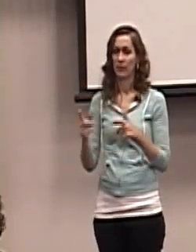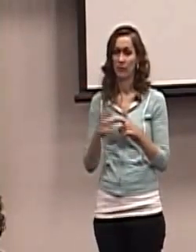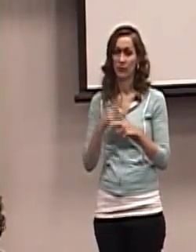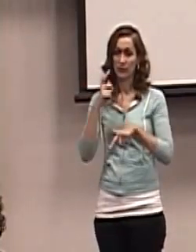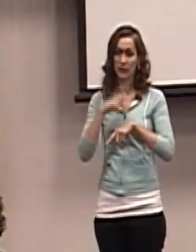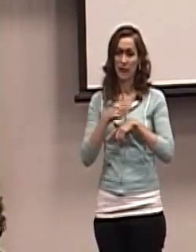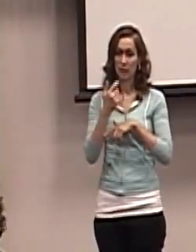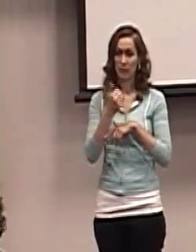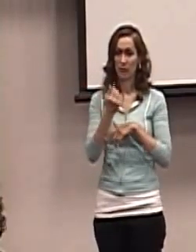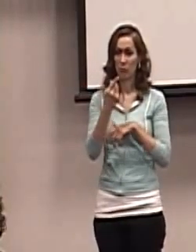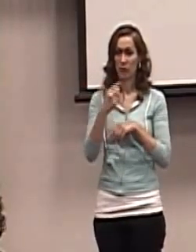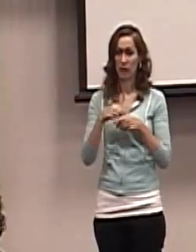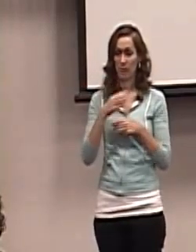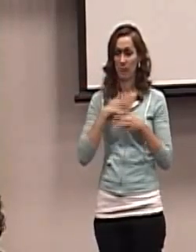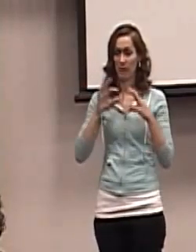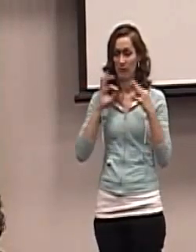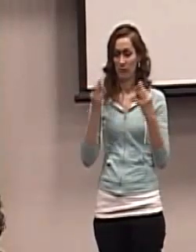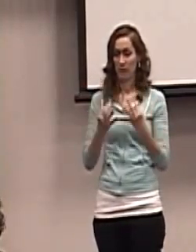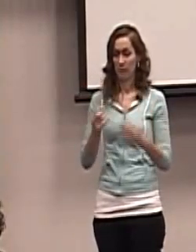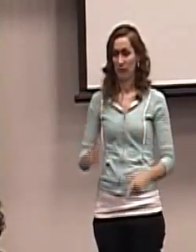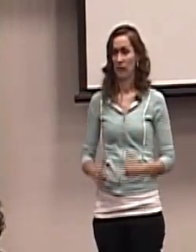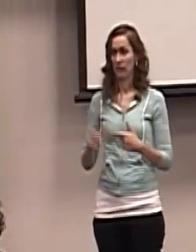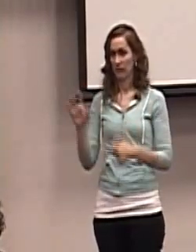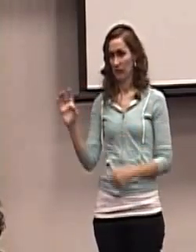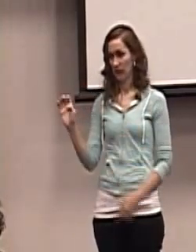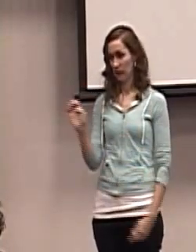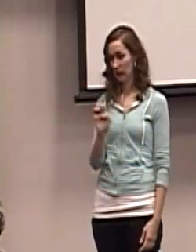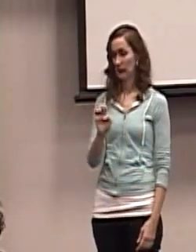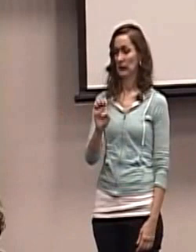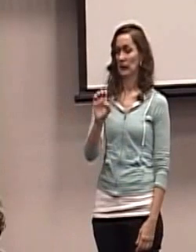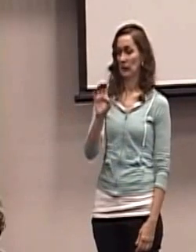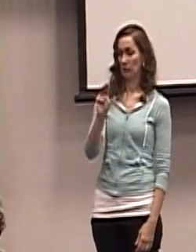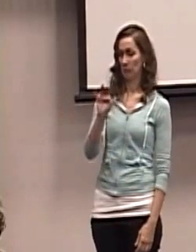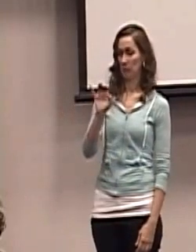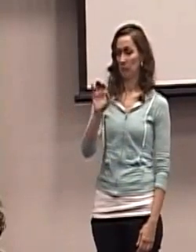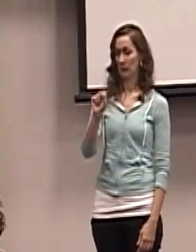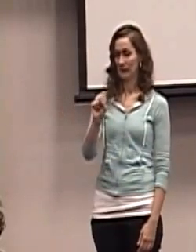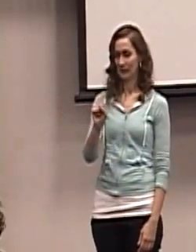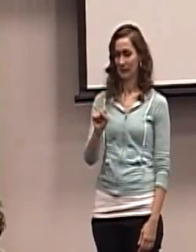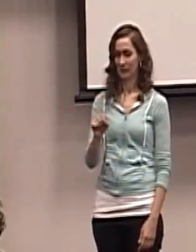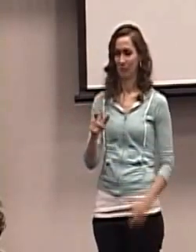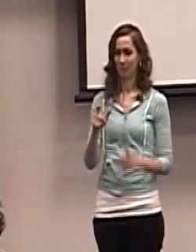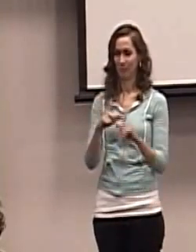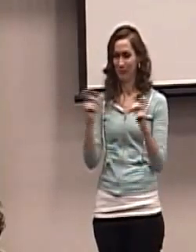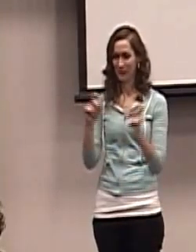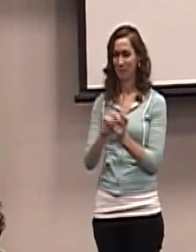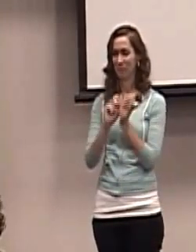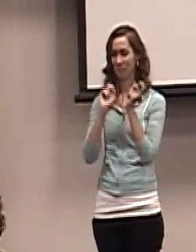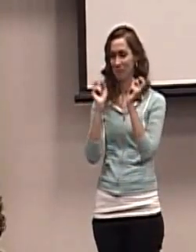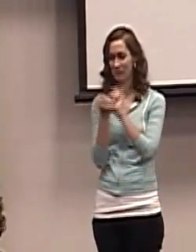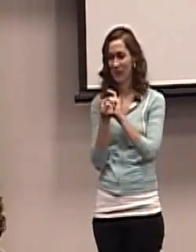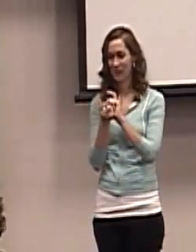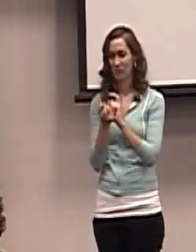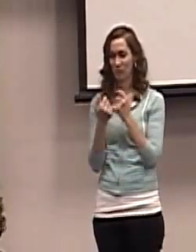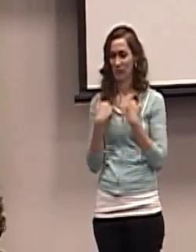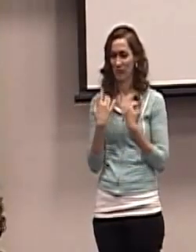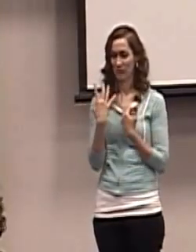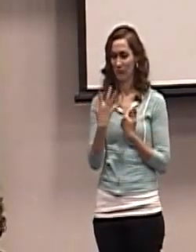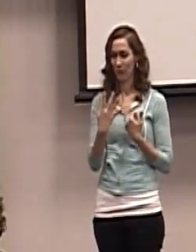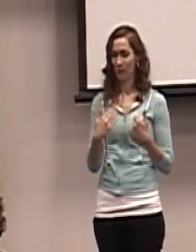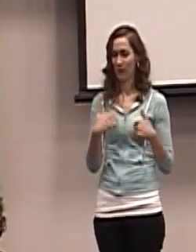of the Mississippi. So this is a considerable change. We had 4 small children.